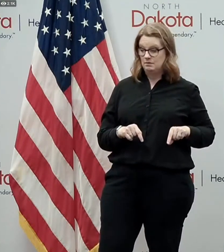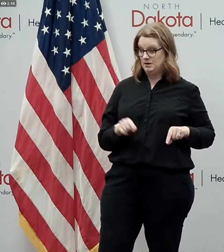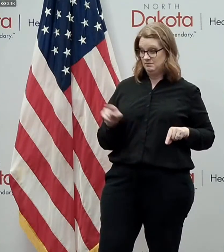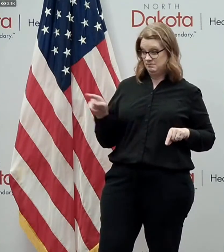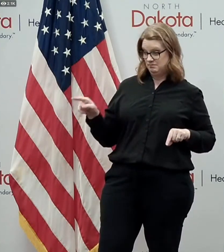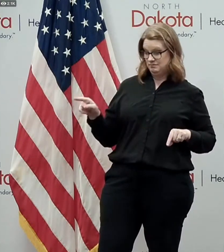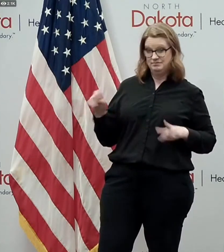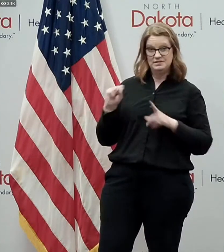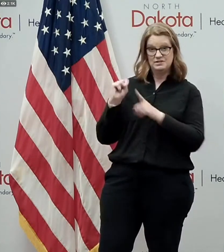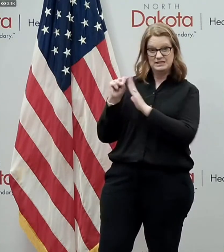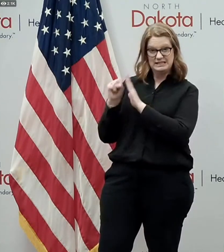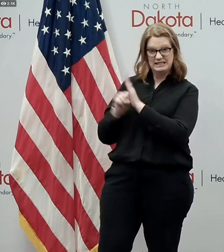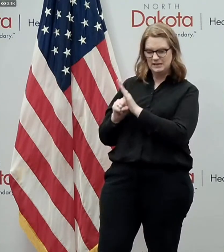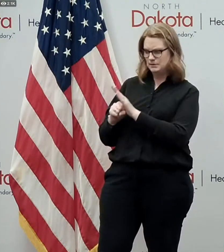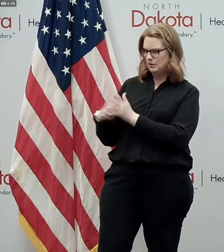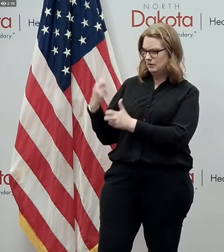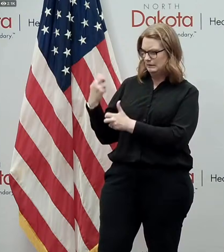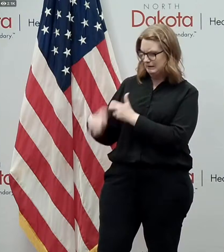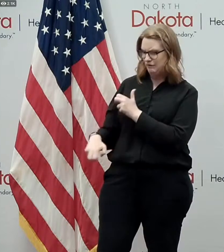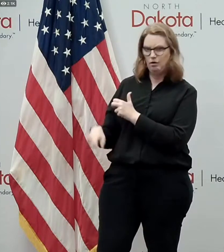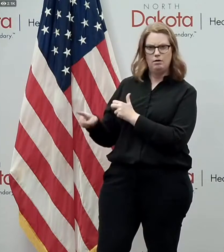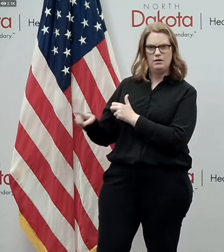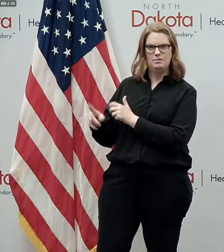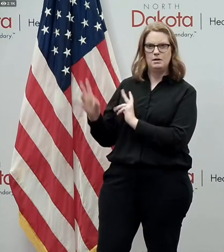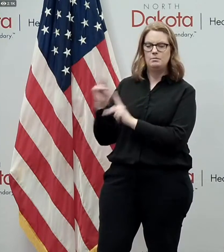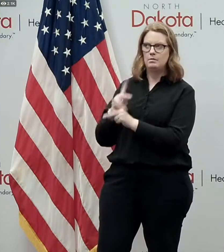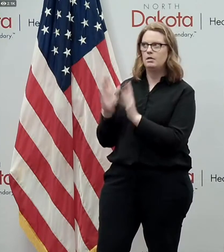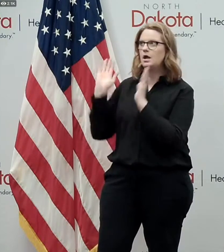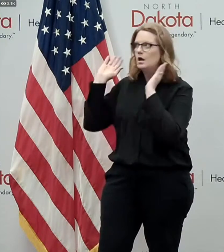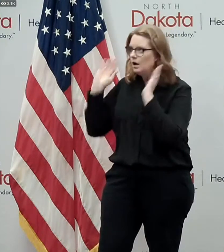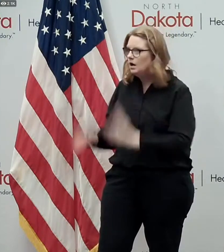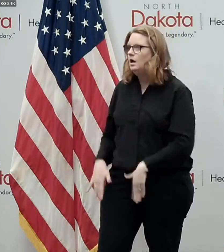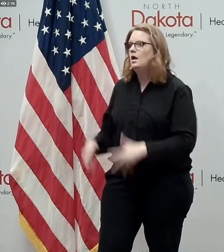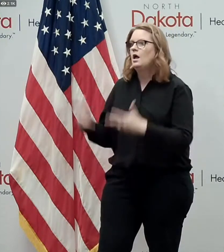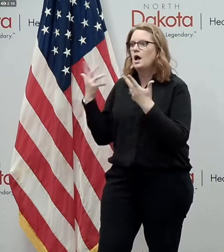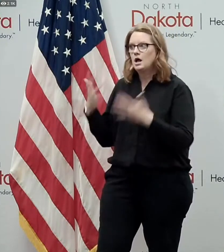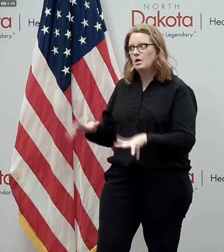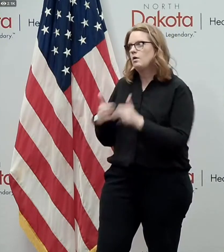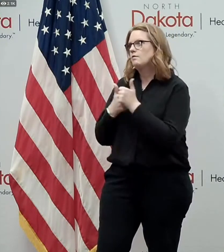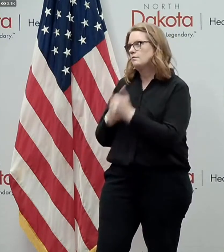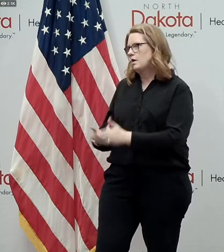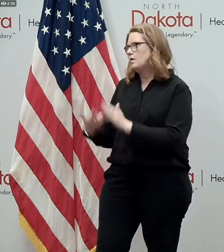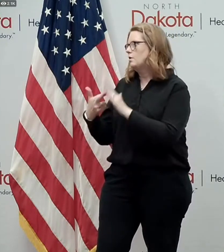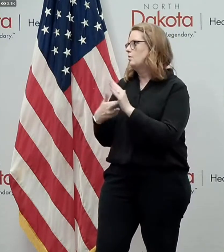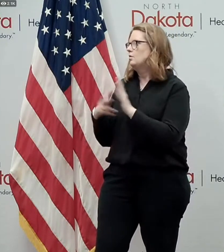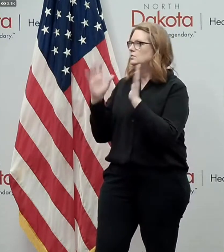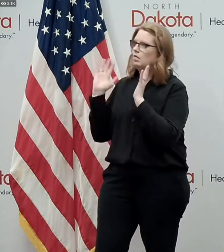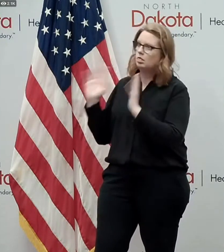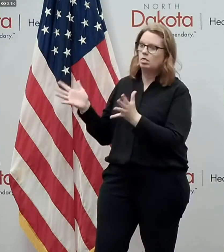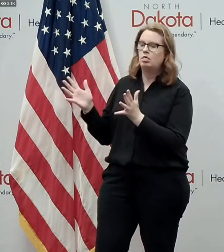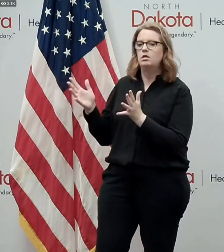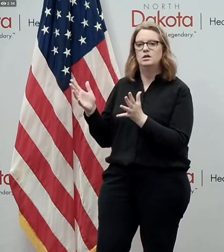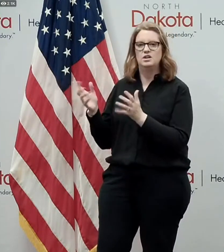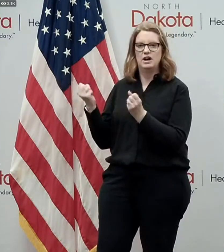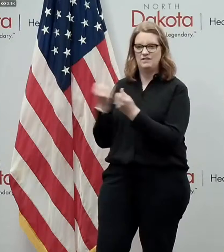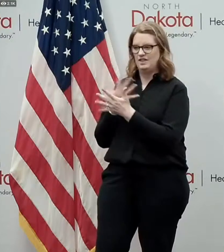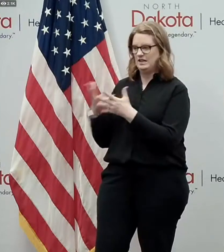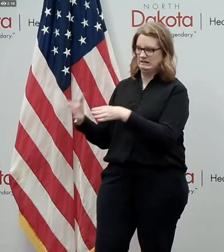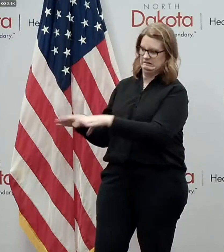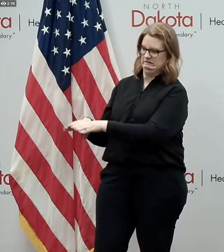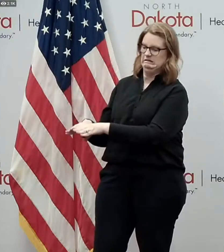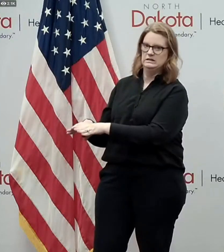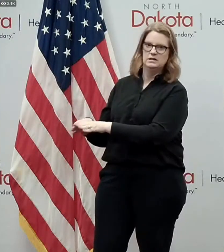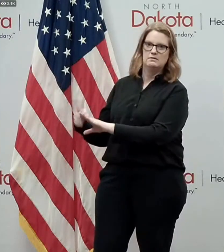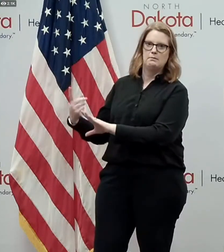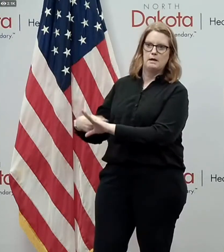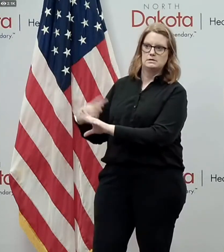would be in those states to have compliance fatigue if you've got, you know, trying to hold everything locked down for months and